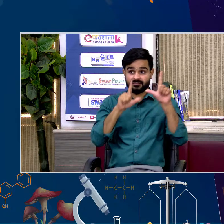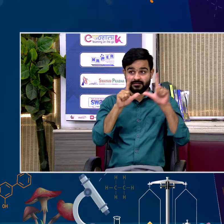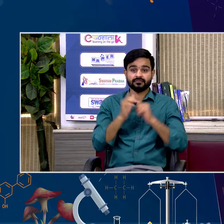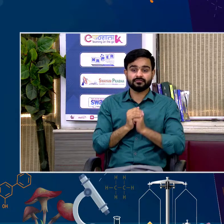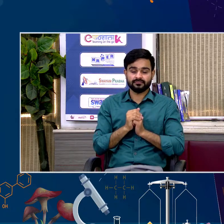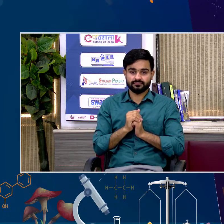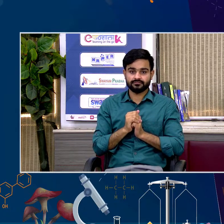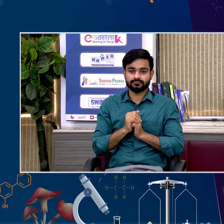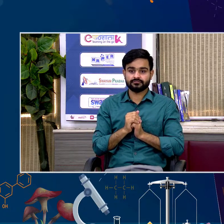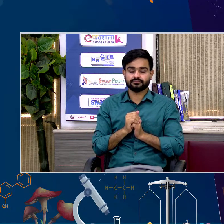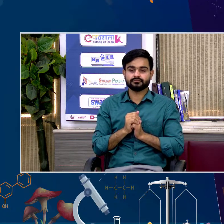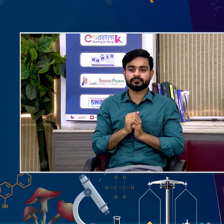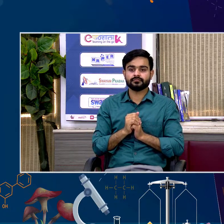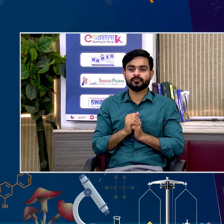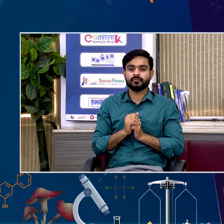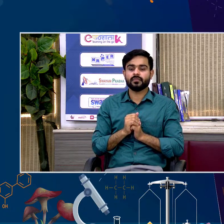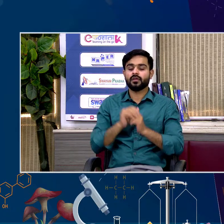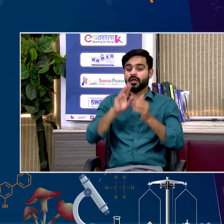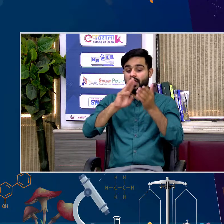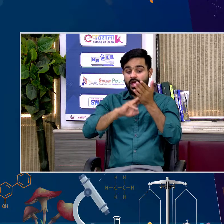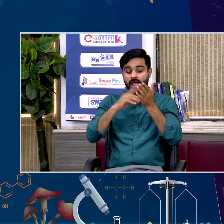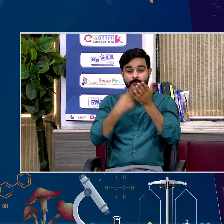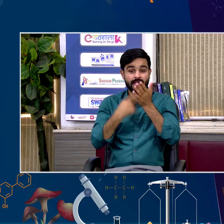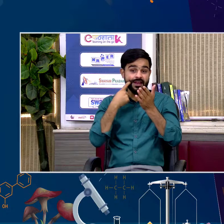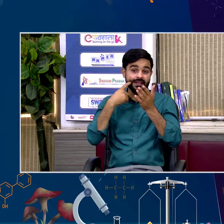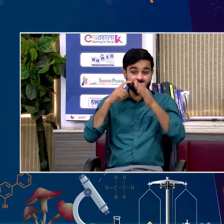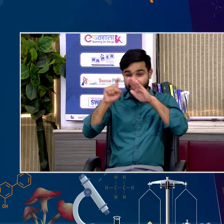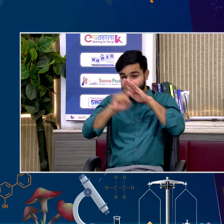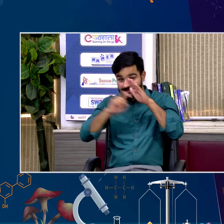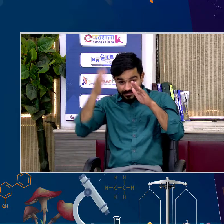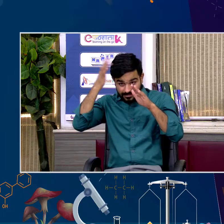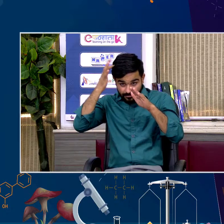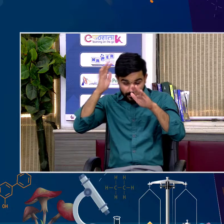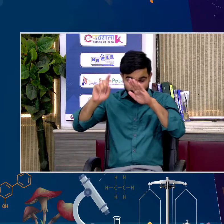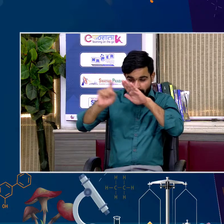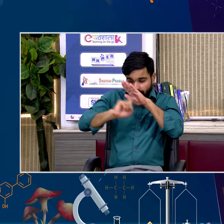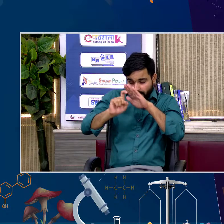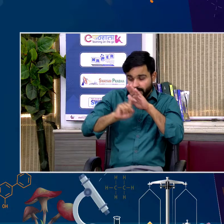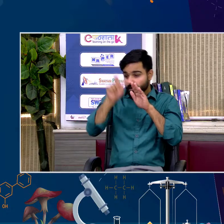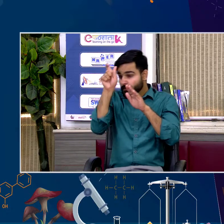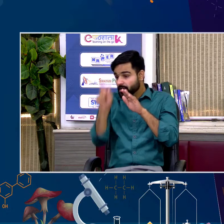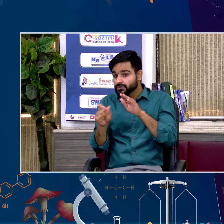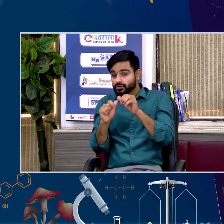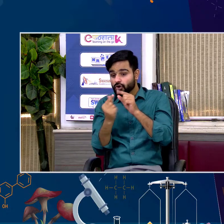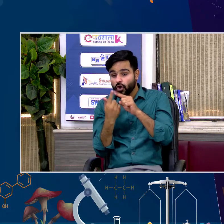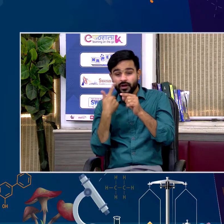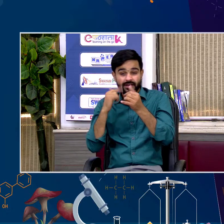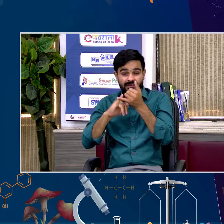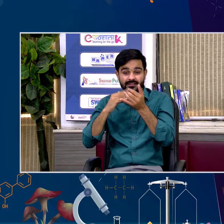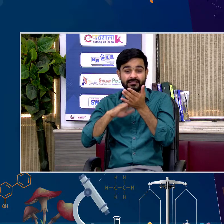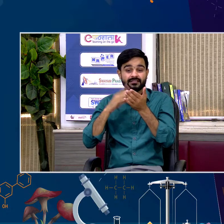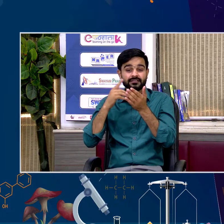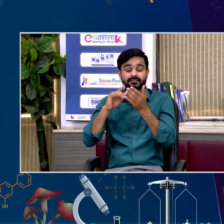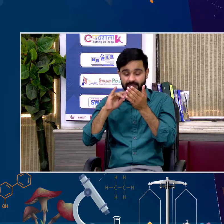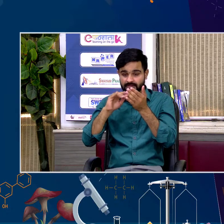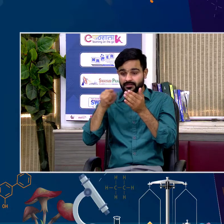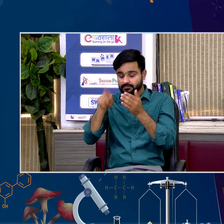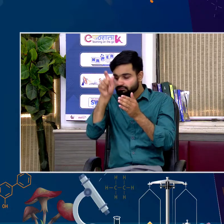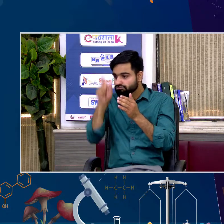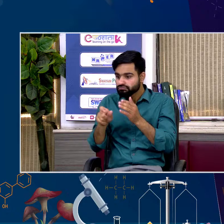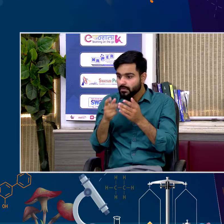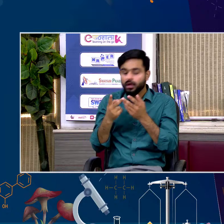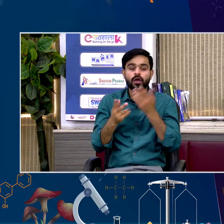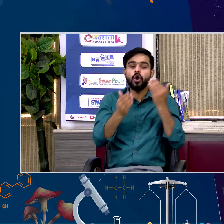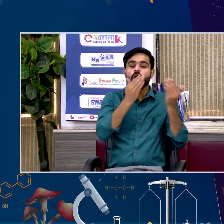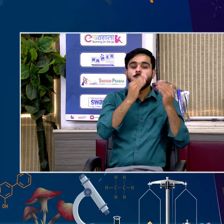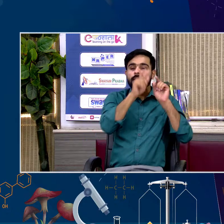when the MRI scan of an autistic person's brain was taken and compared to a